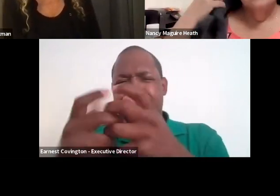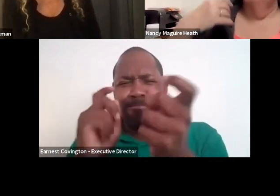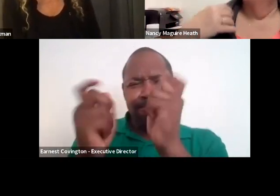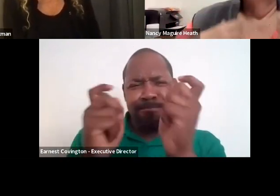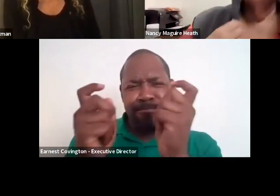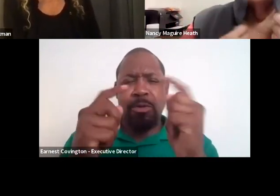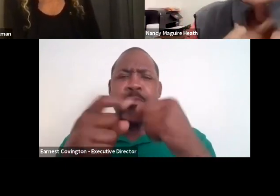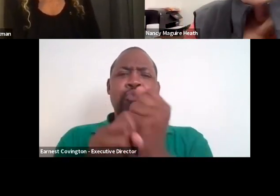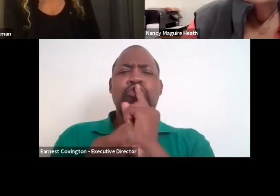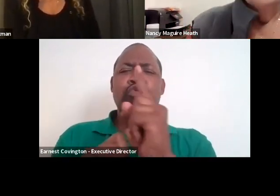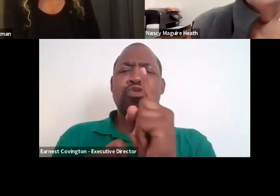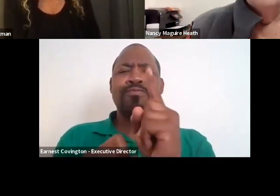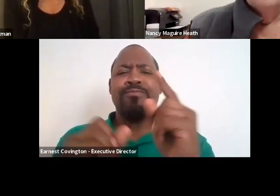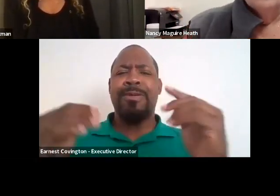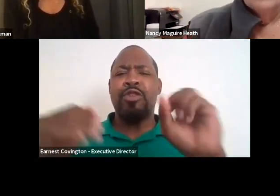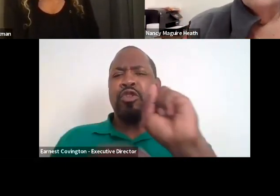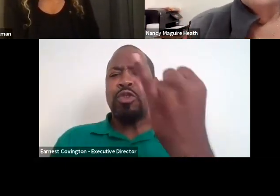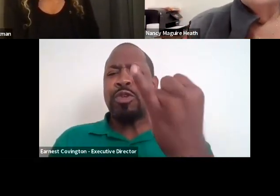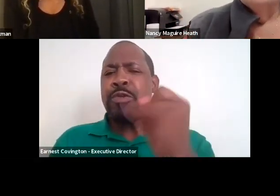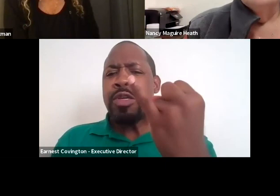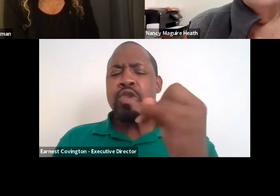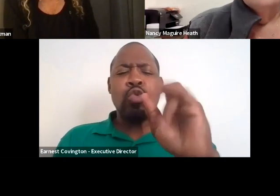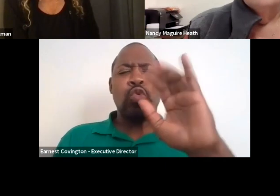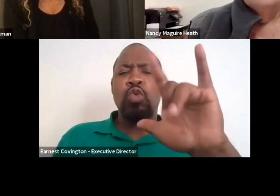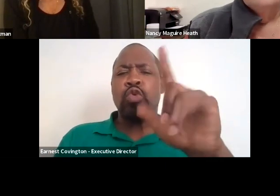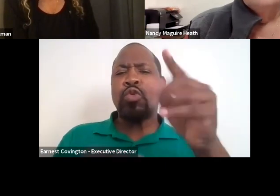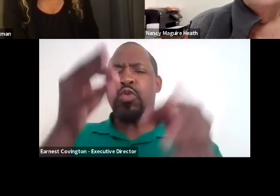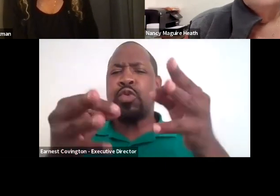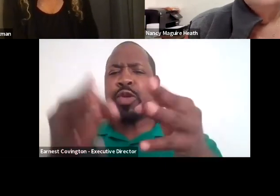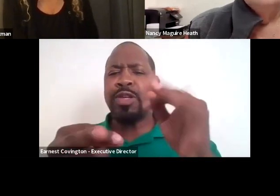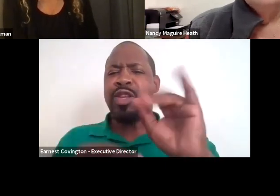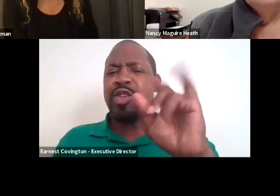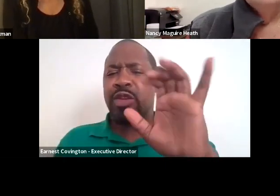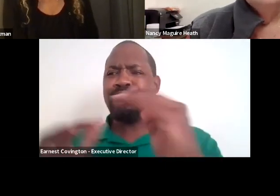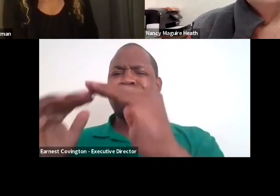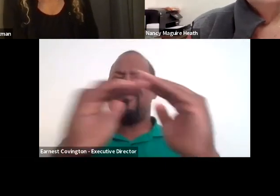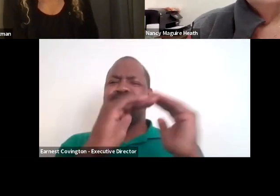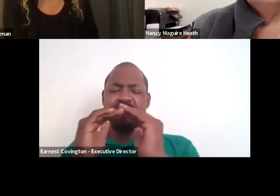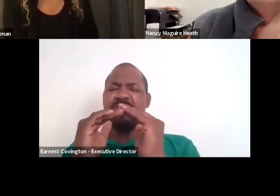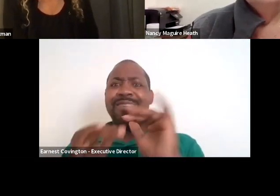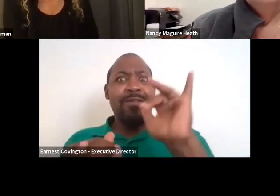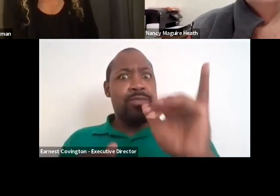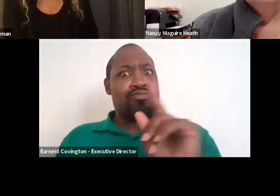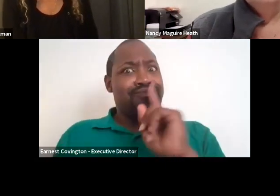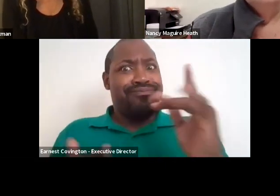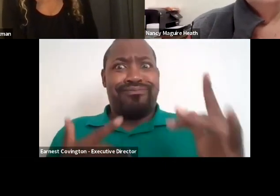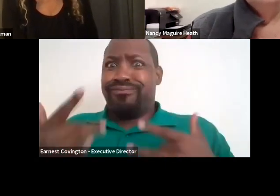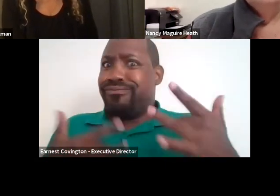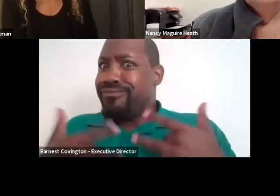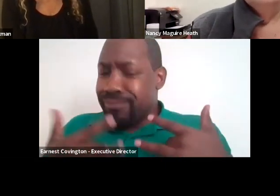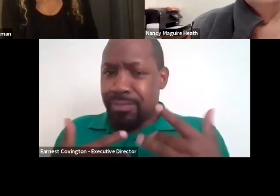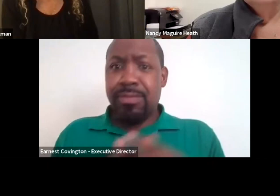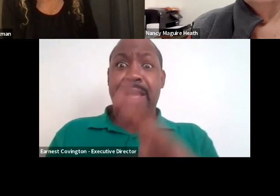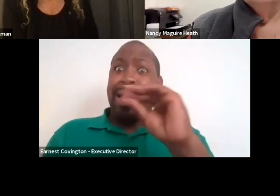also to talk about equity, how to ensure that social justice is occurring as an